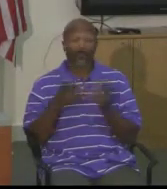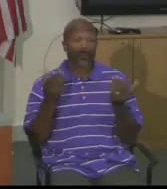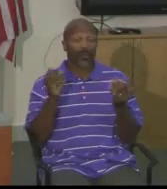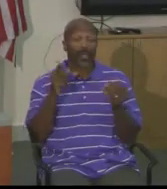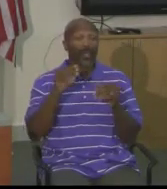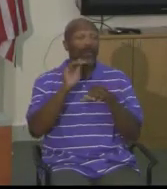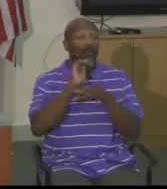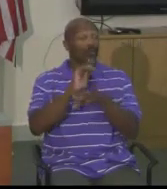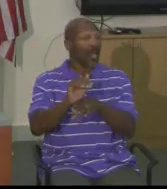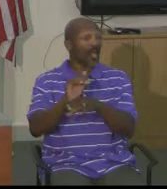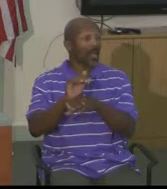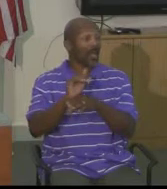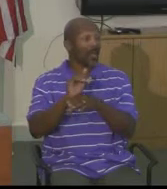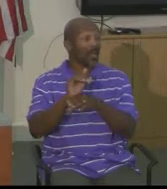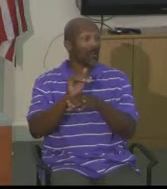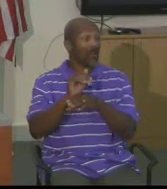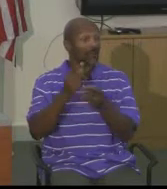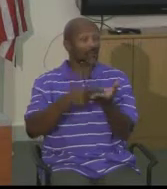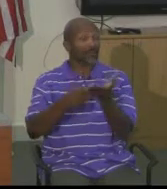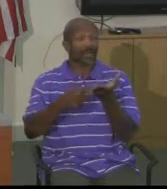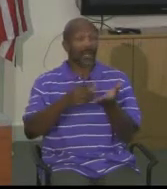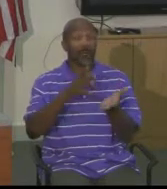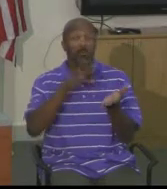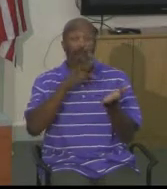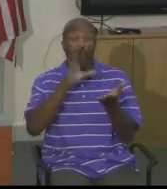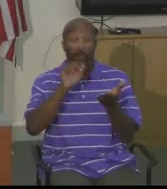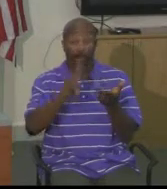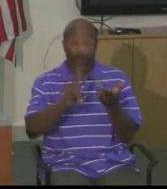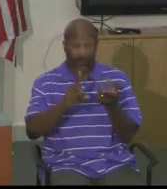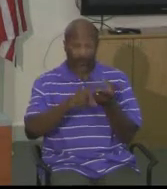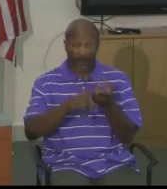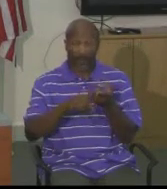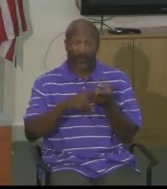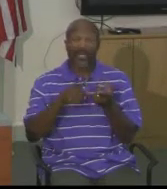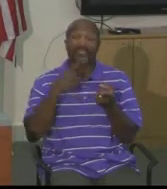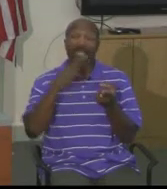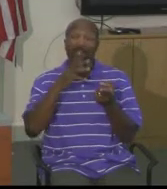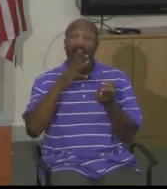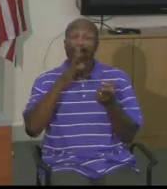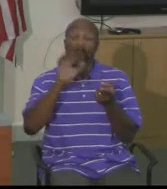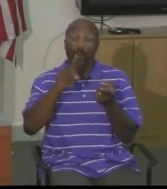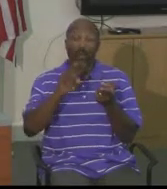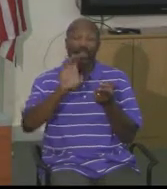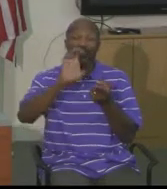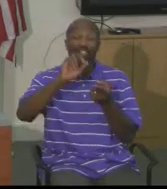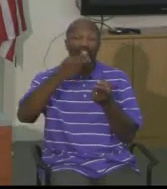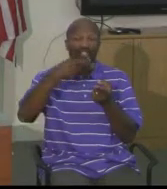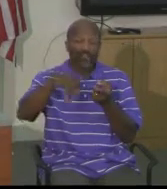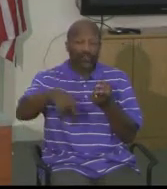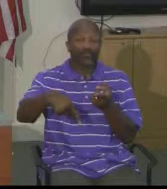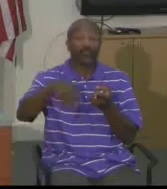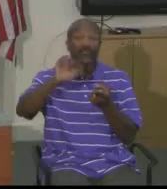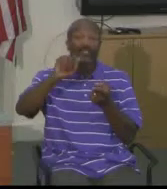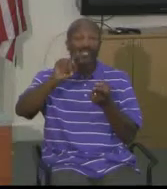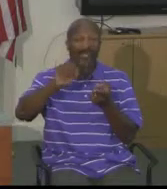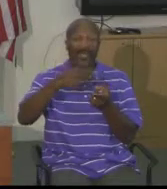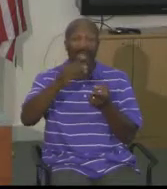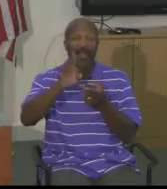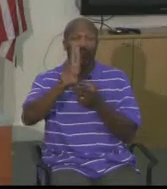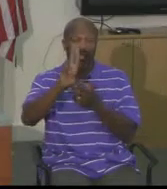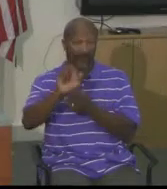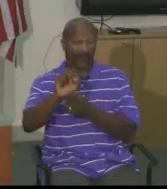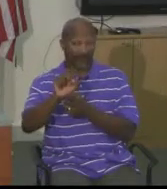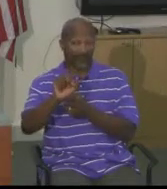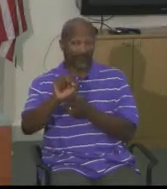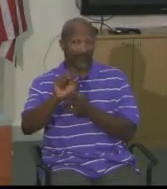Tonight I want to give an overview of motherboards. It says motherboards, chipsets, and buses